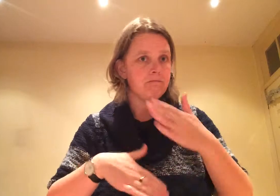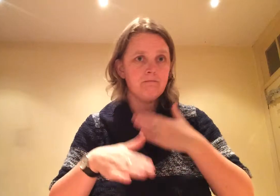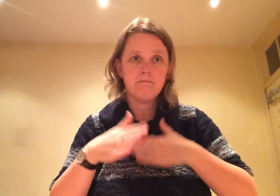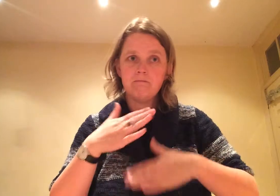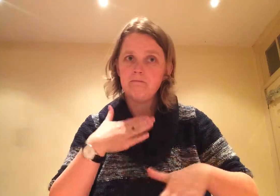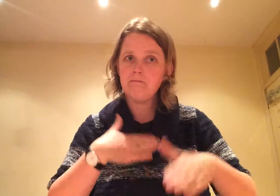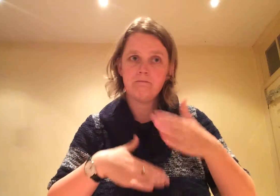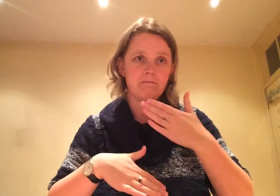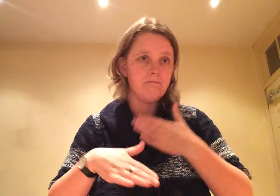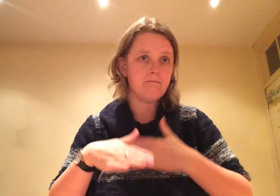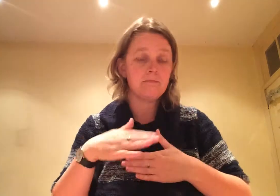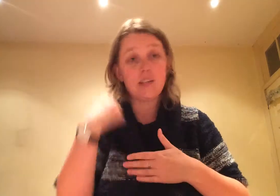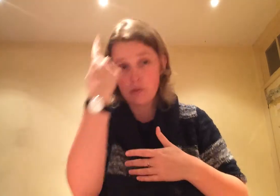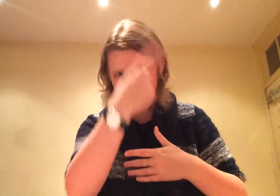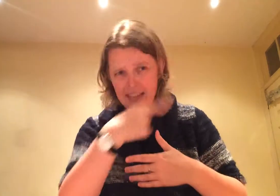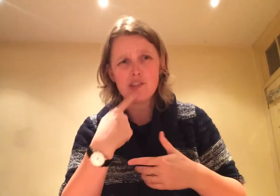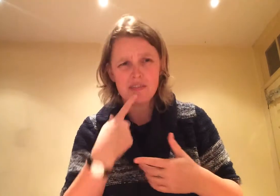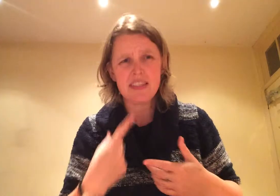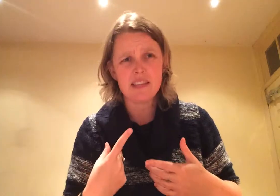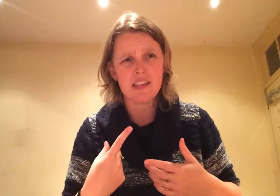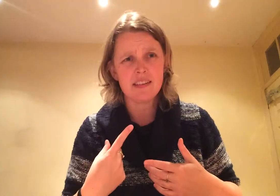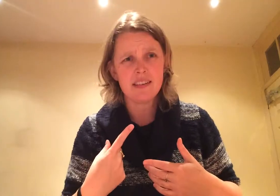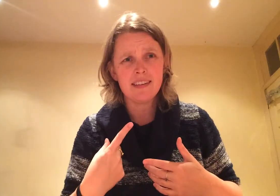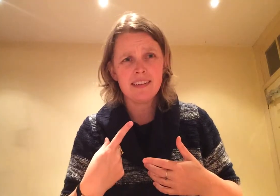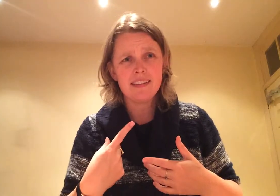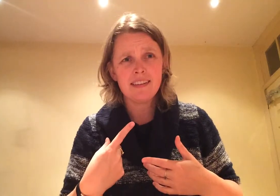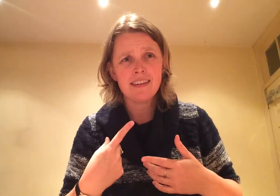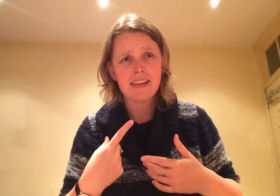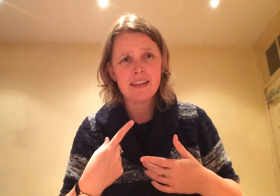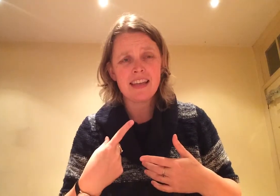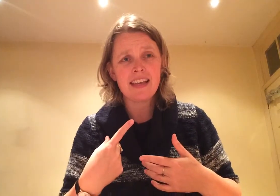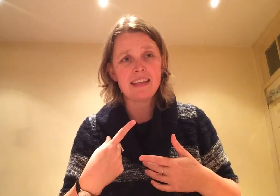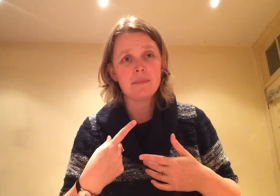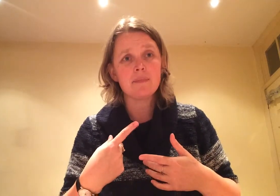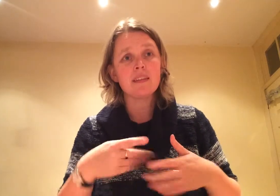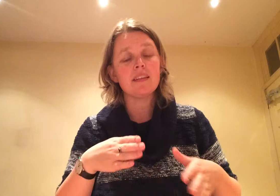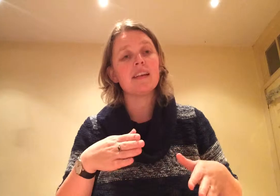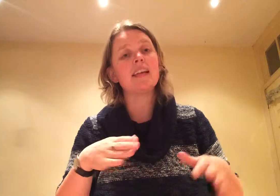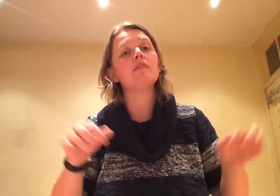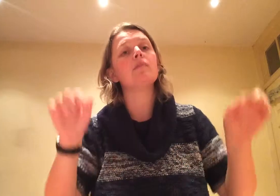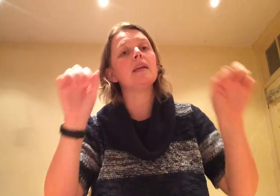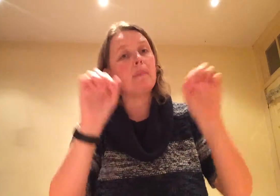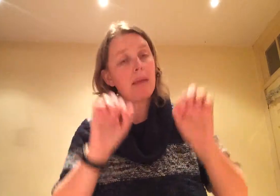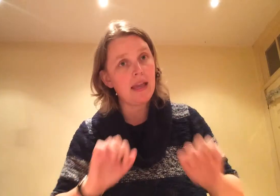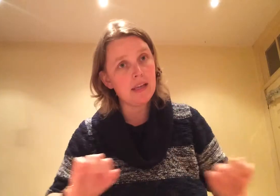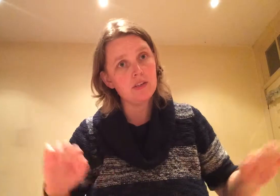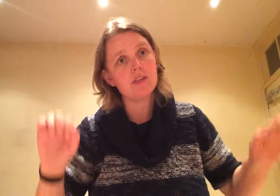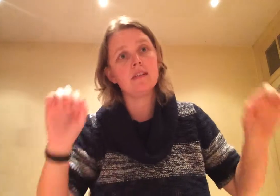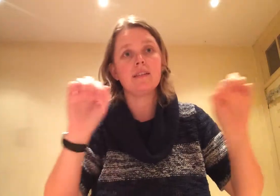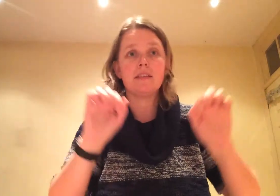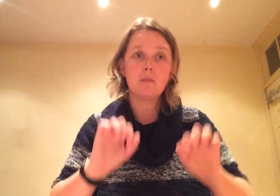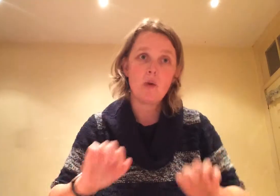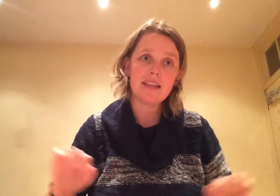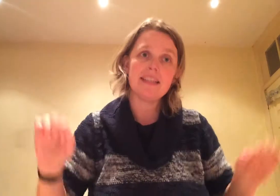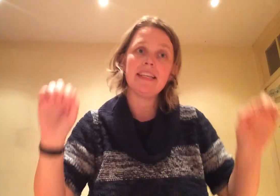and your face sort of says it. Okay, And if you're being patient, waiting,